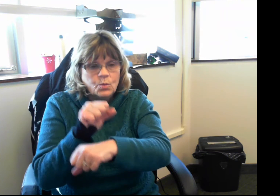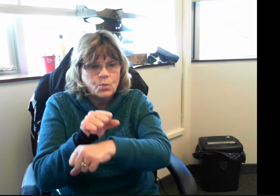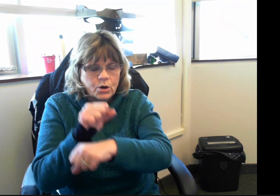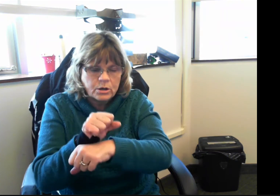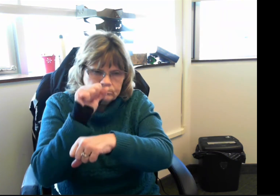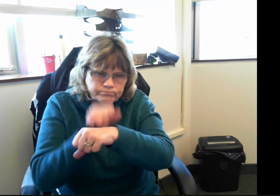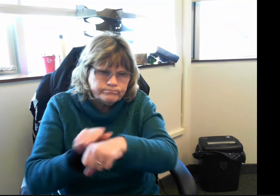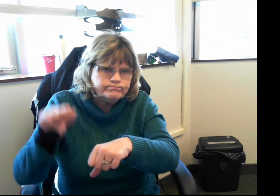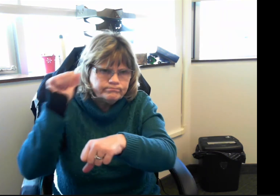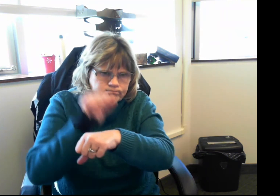Work.